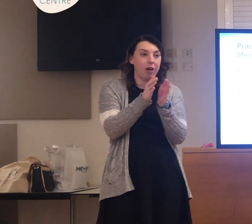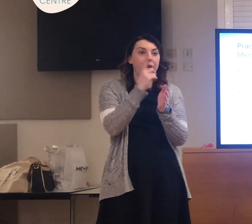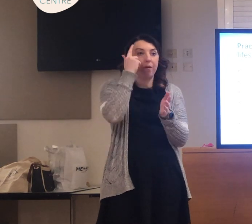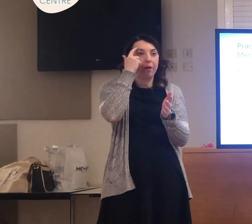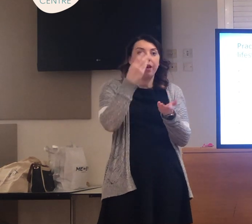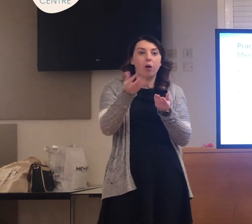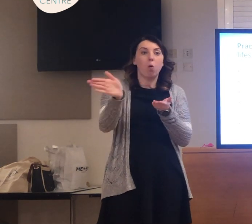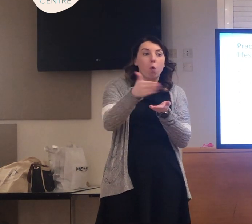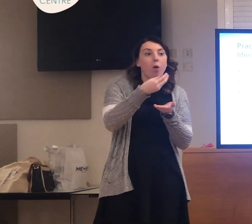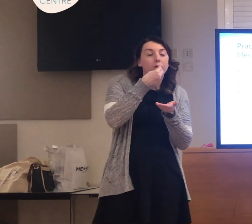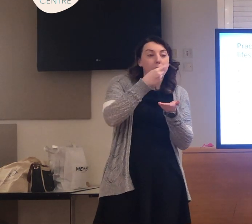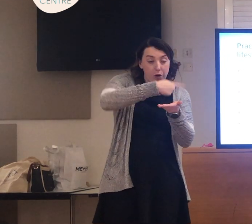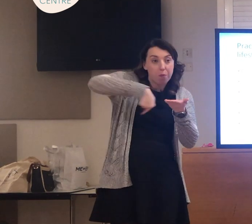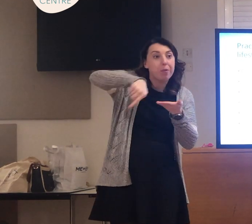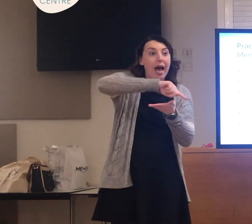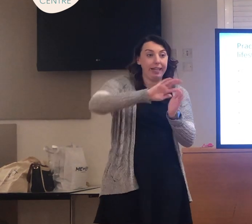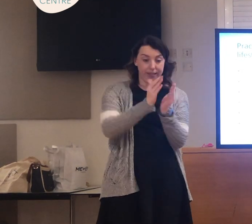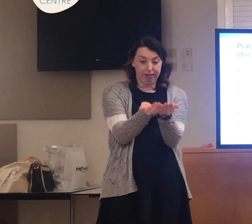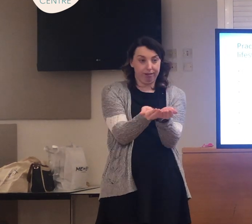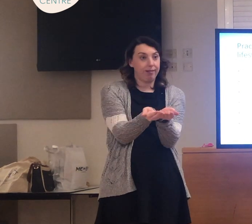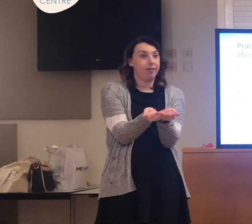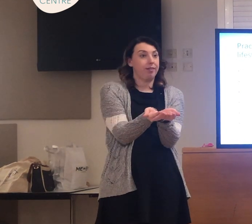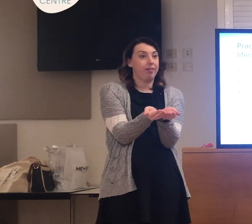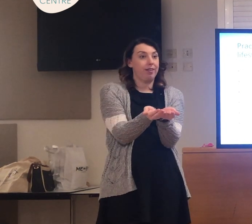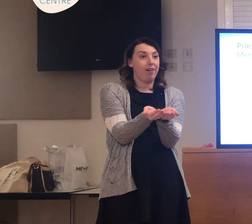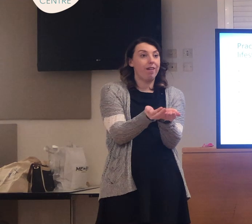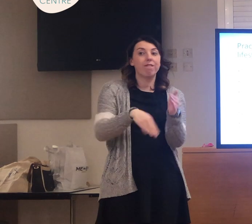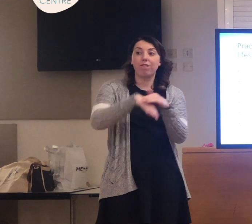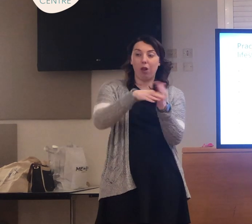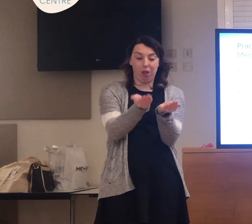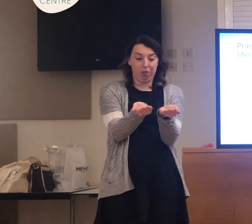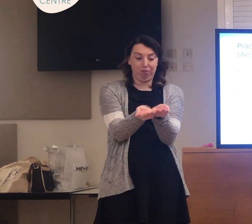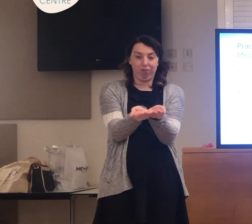hands. Have a look at your hands.